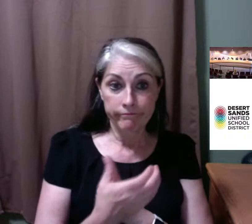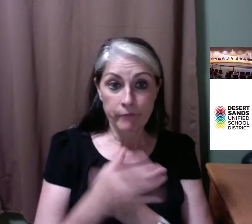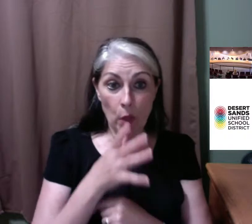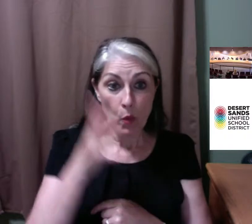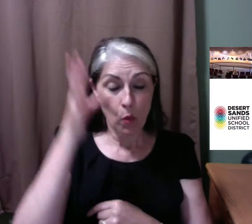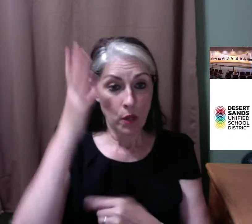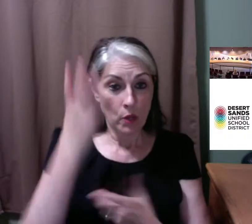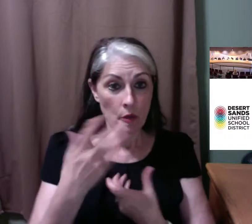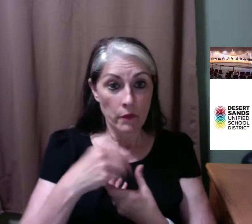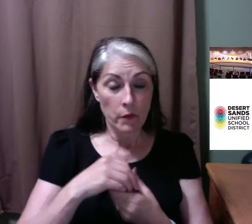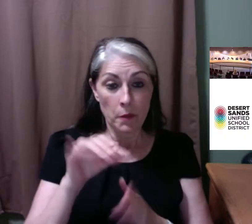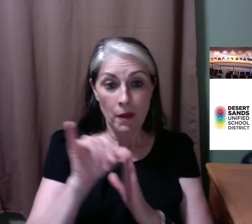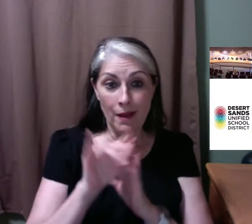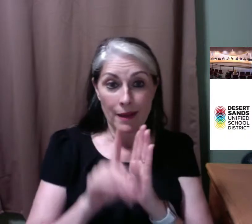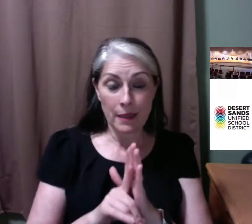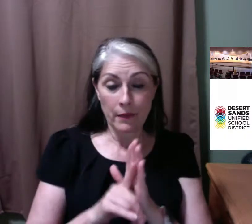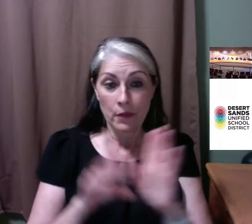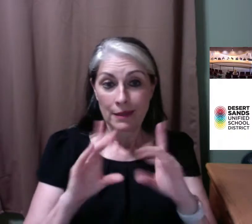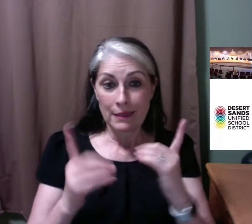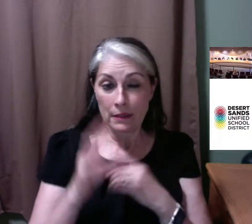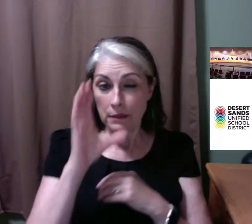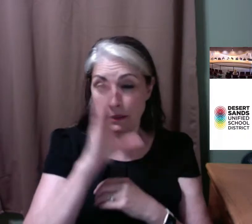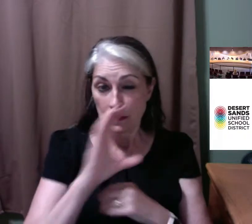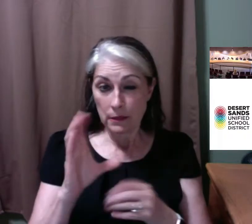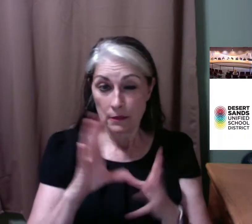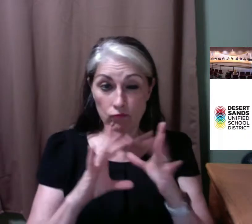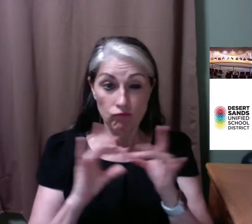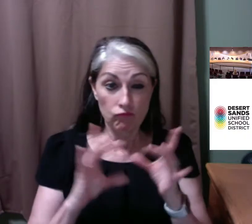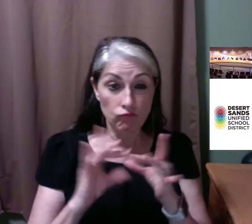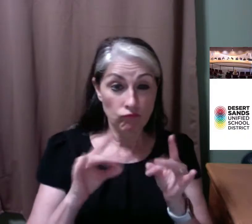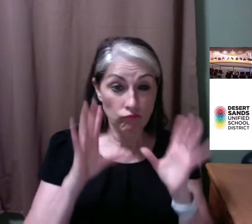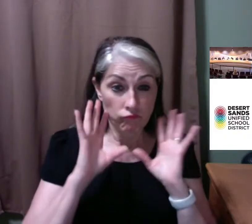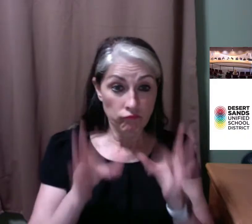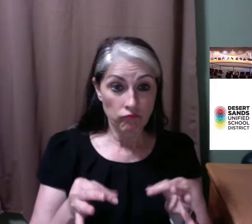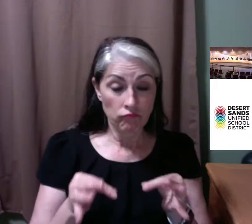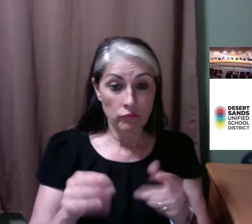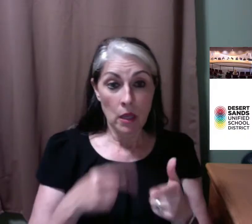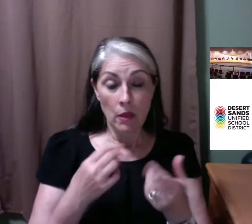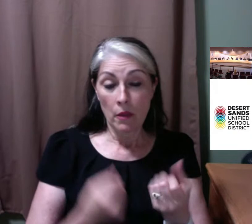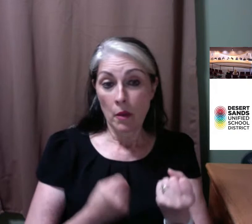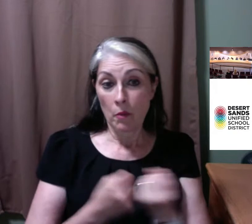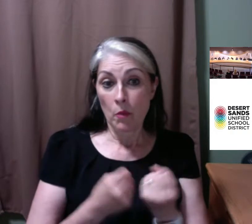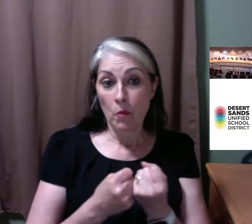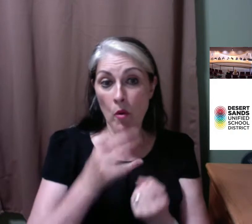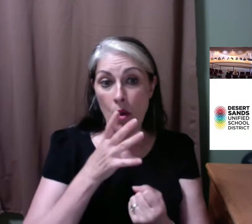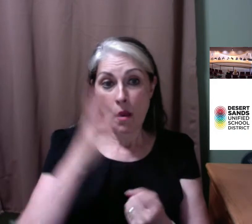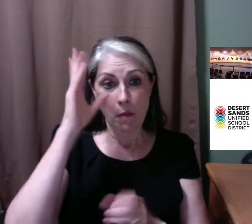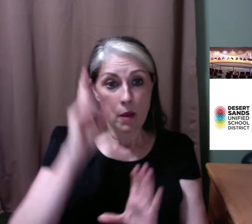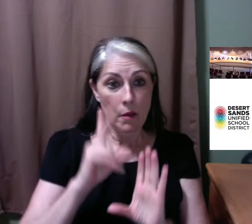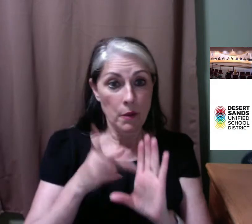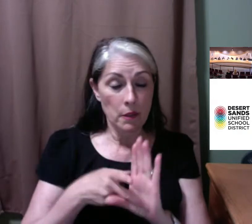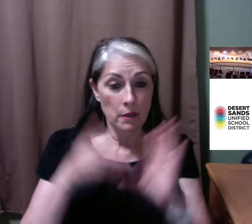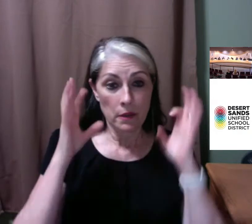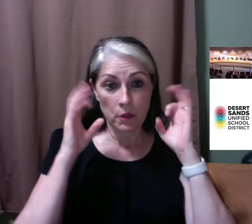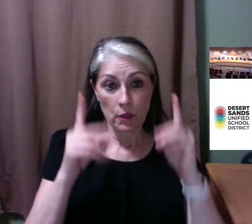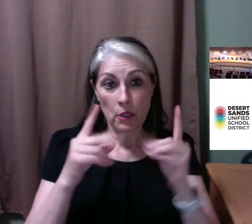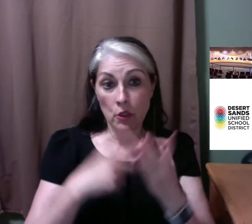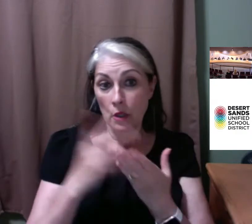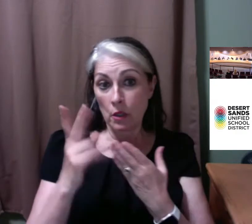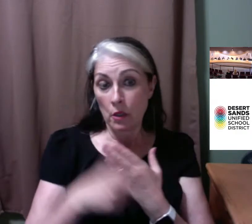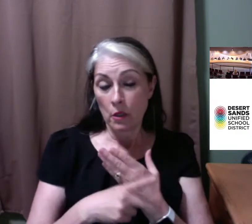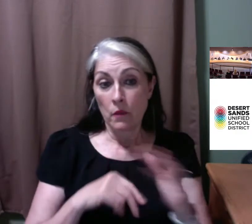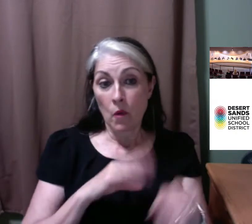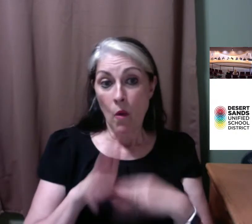is identified by districts seeking parent input in decision-making and promoting parent participation in the educational program of